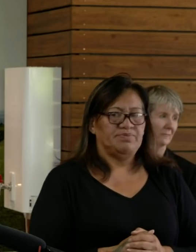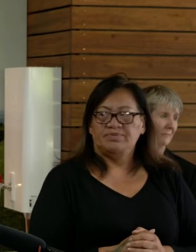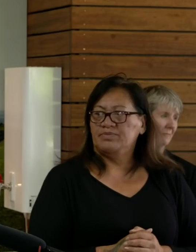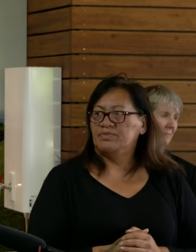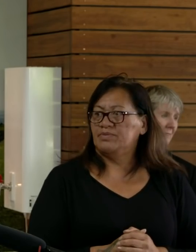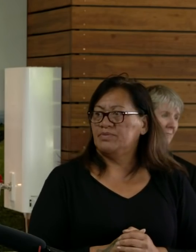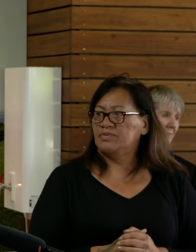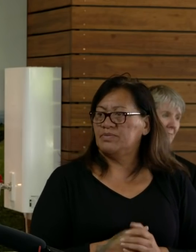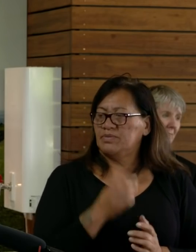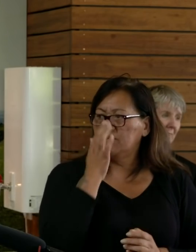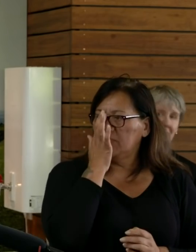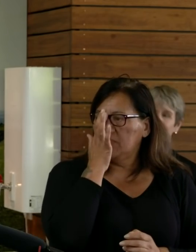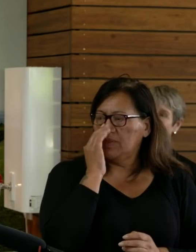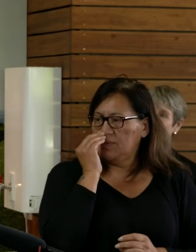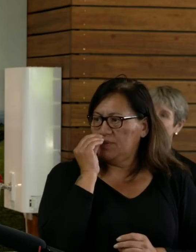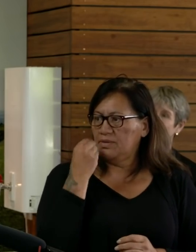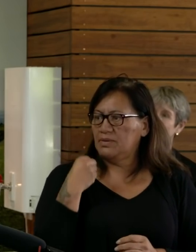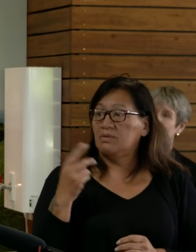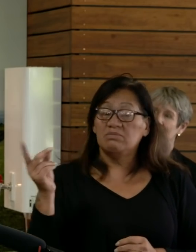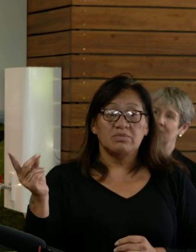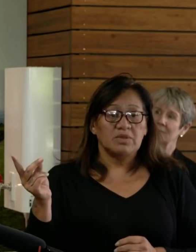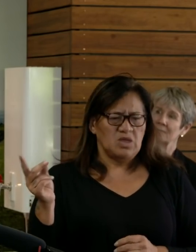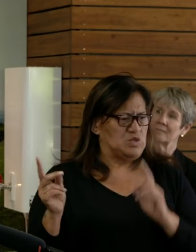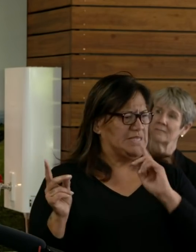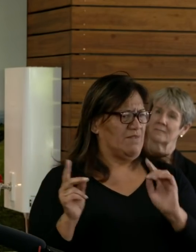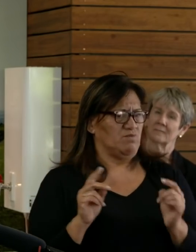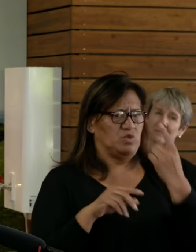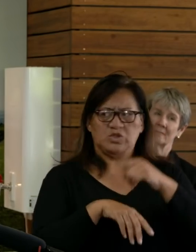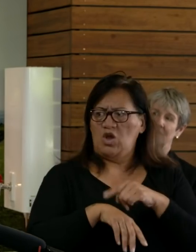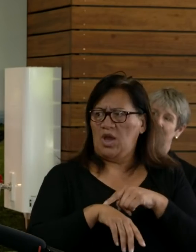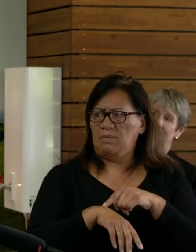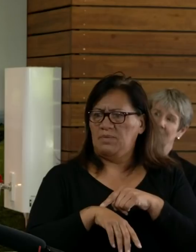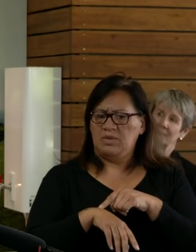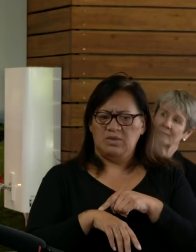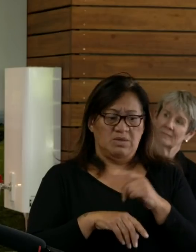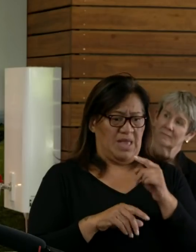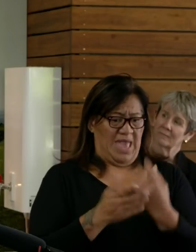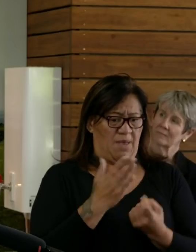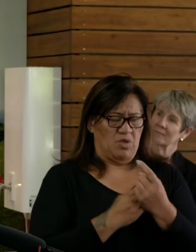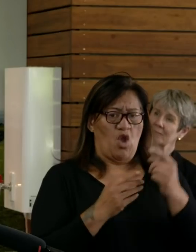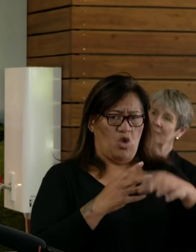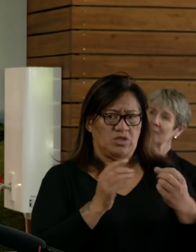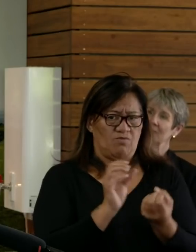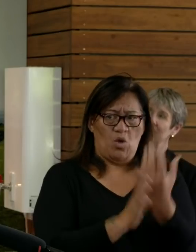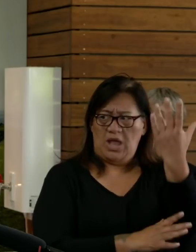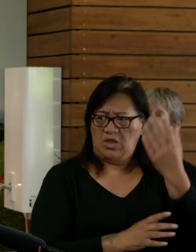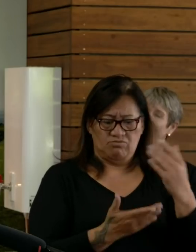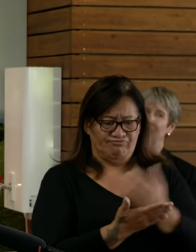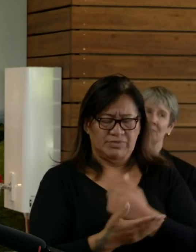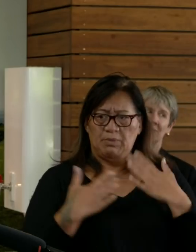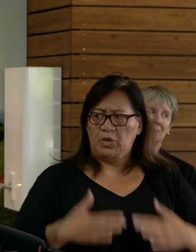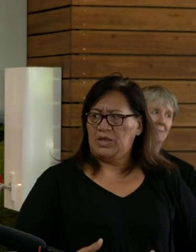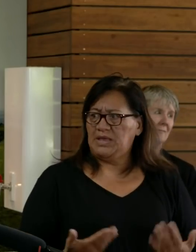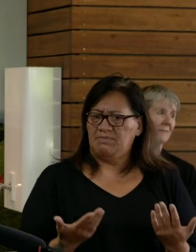the first time a mission like this has ever been performed on Earth, going into a crater, an active crater and retrieving bodies? How do